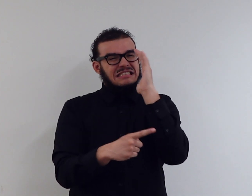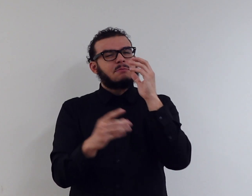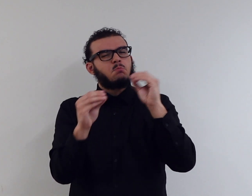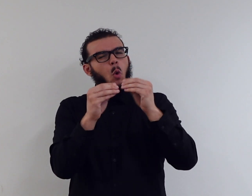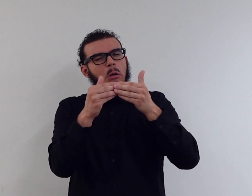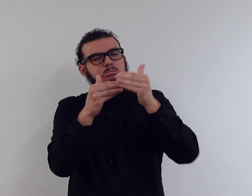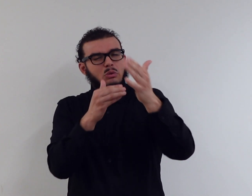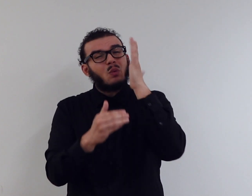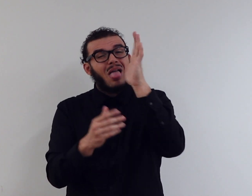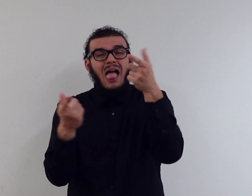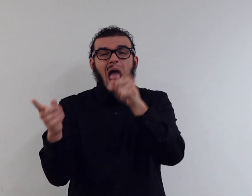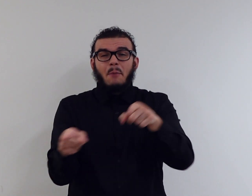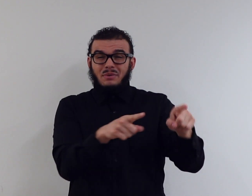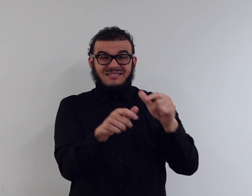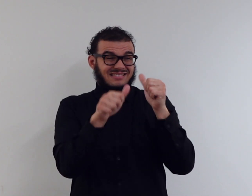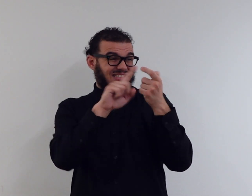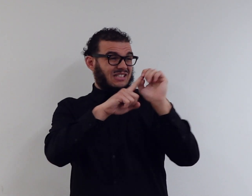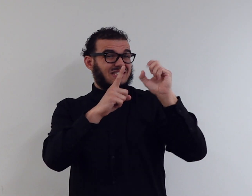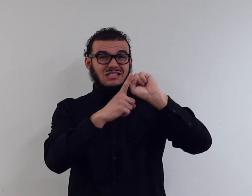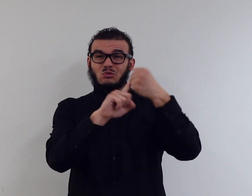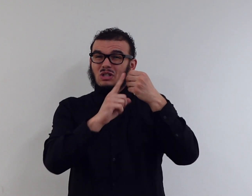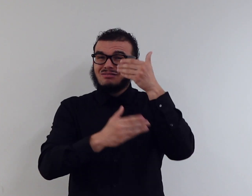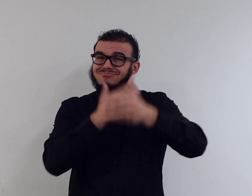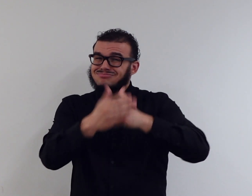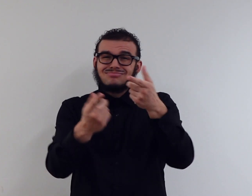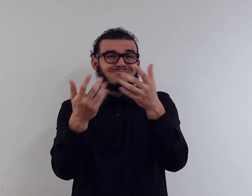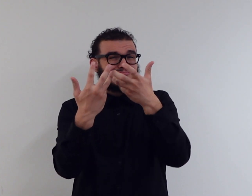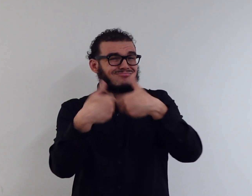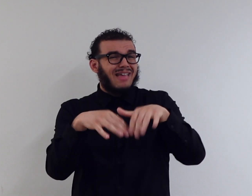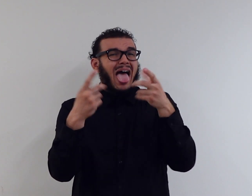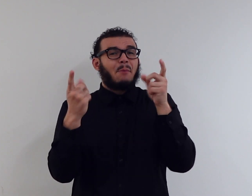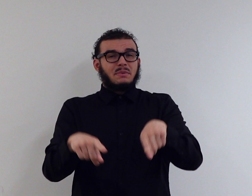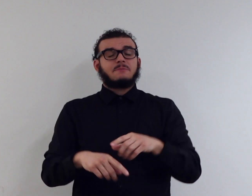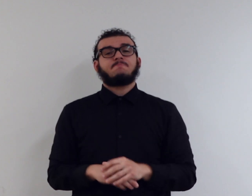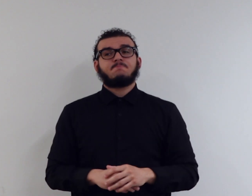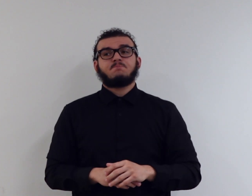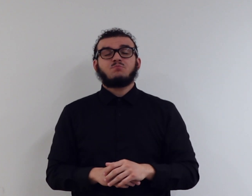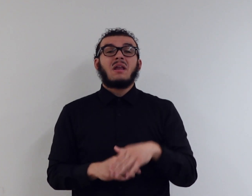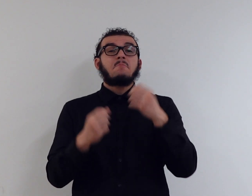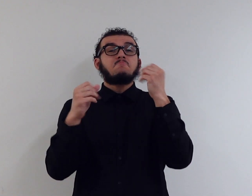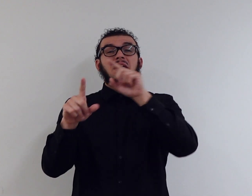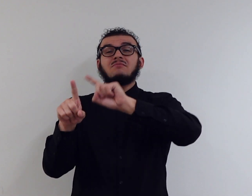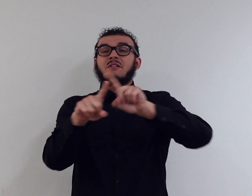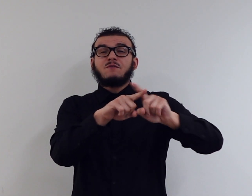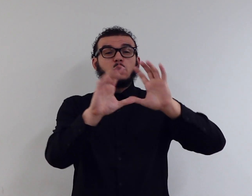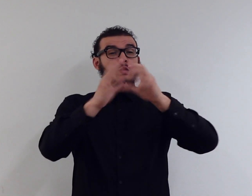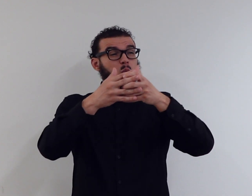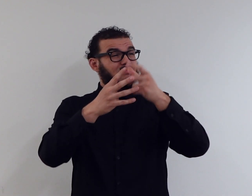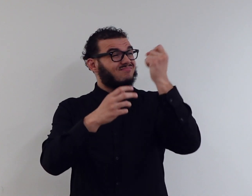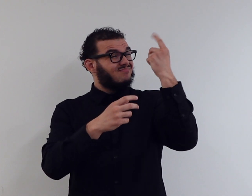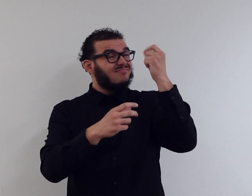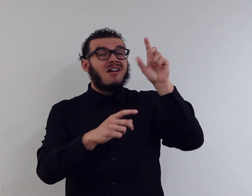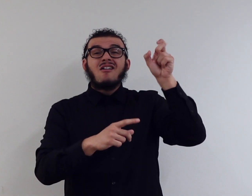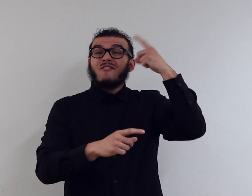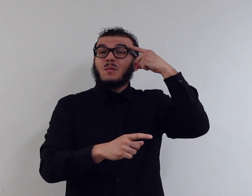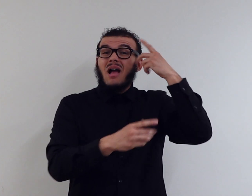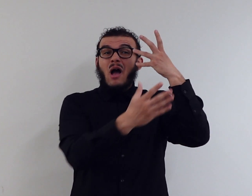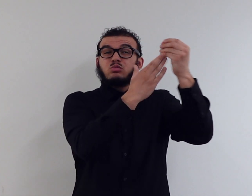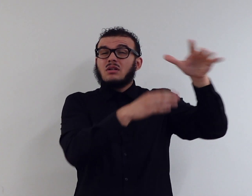confusion as this situation unfolds. However, many groups outside of the government are working on getting